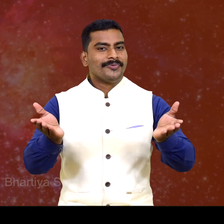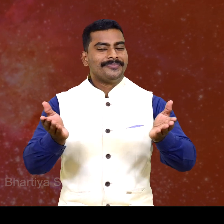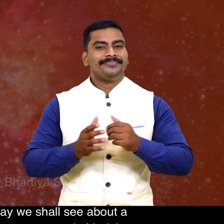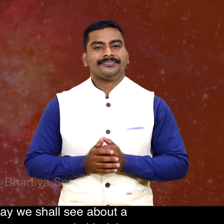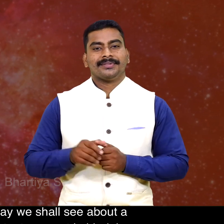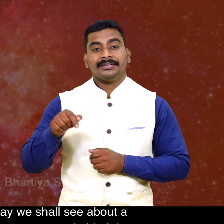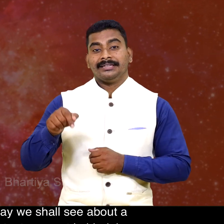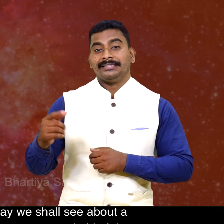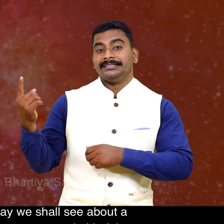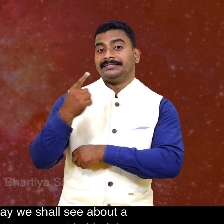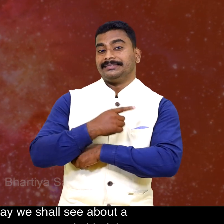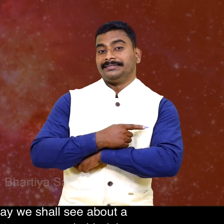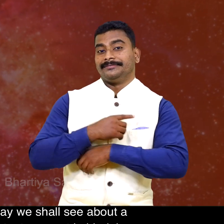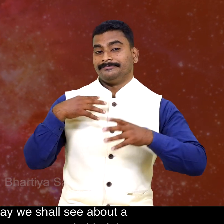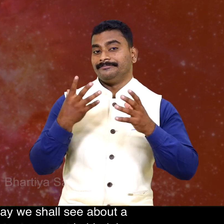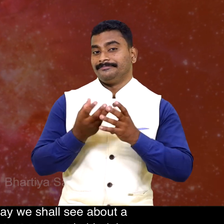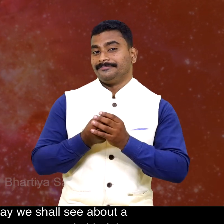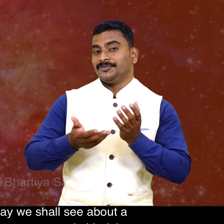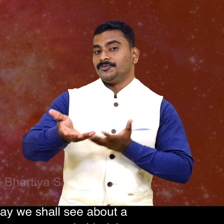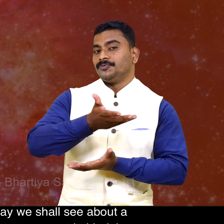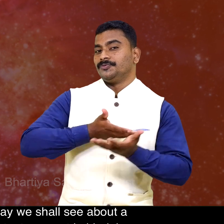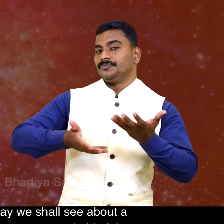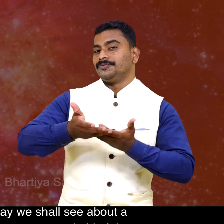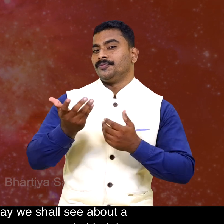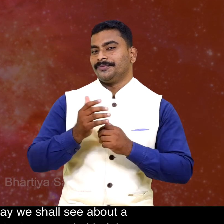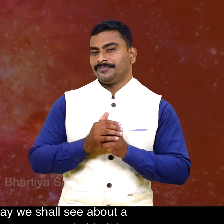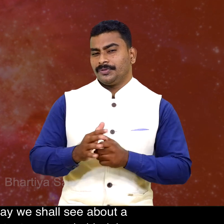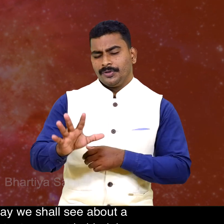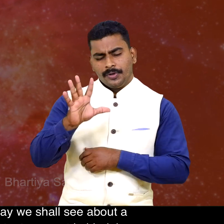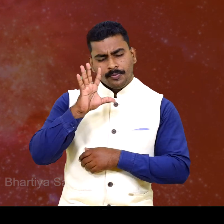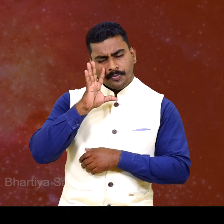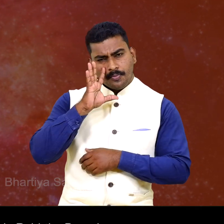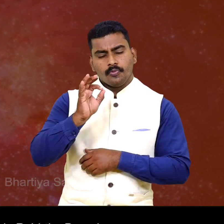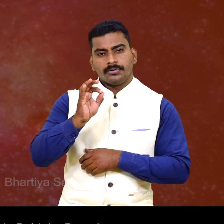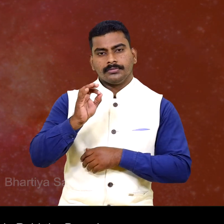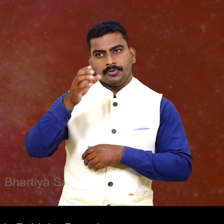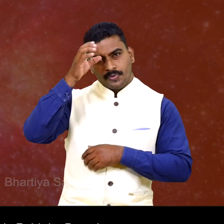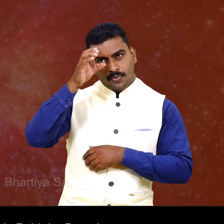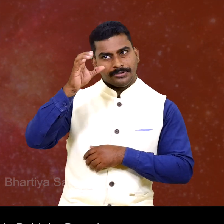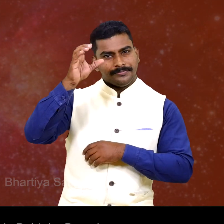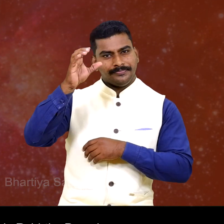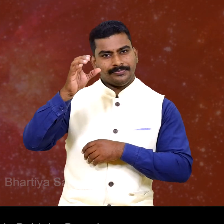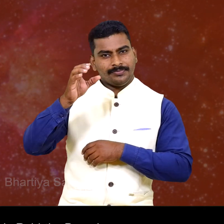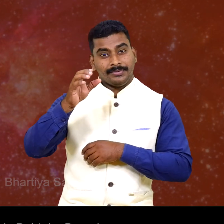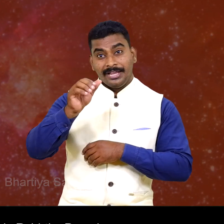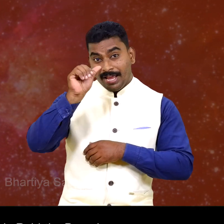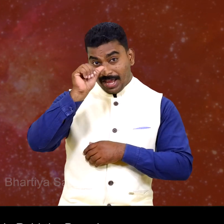Today we shall see about a very important concept in Hinduism, that is rebirth, Punarjanma.